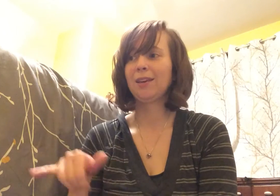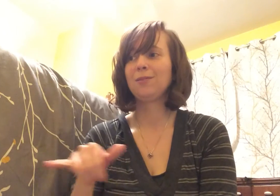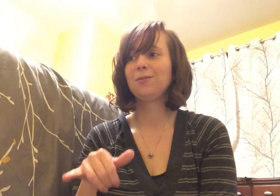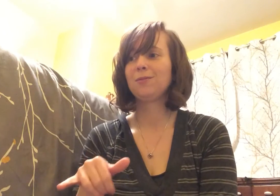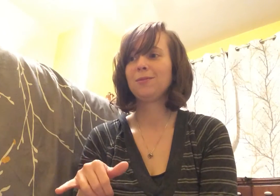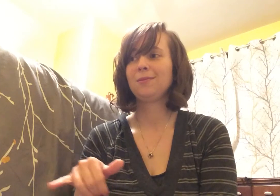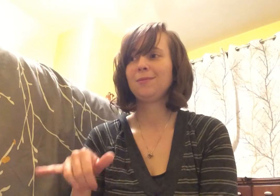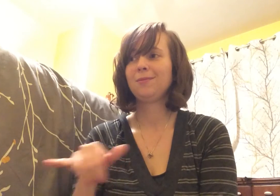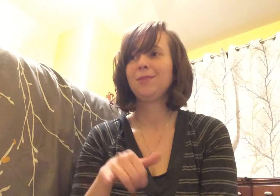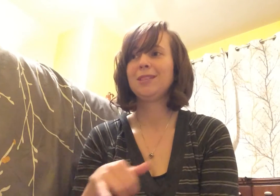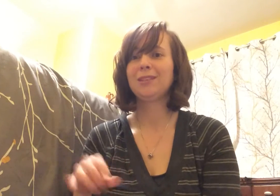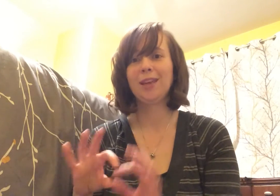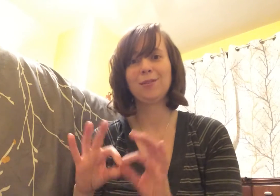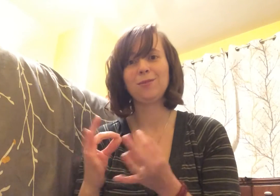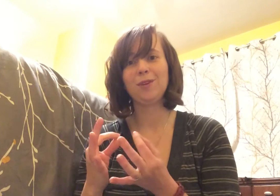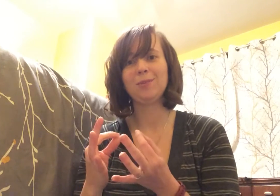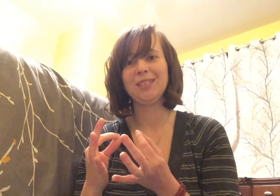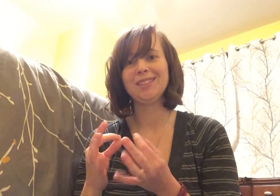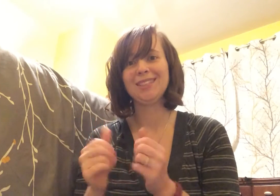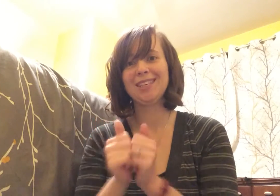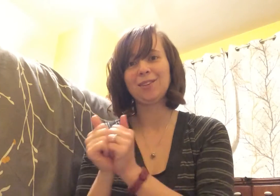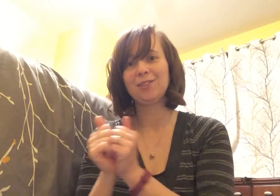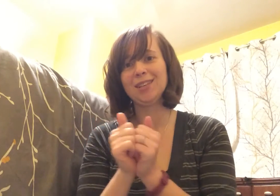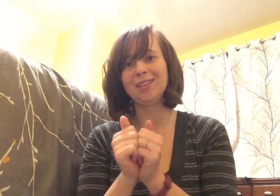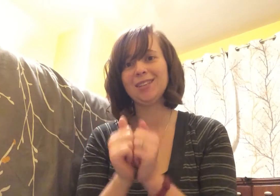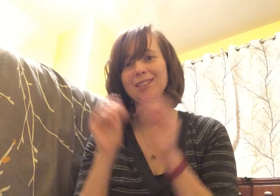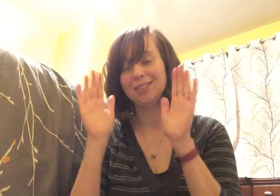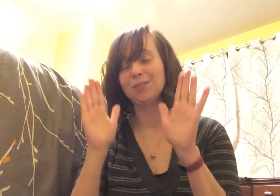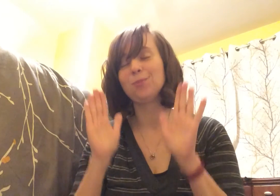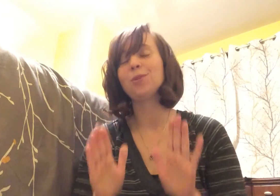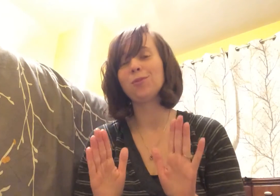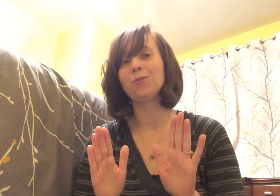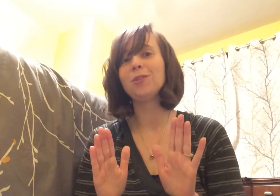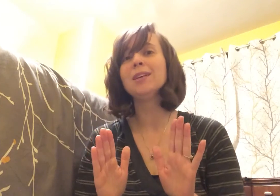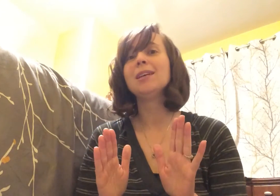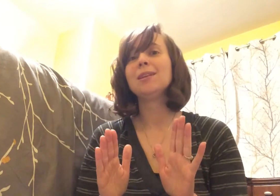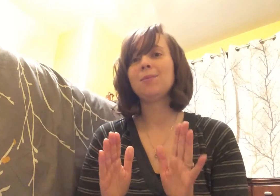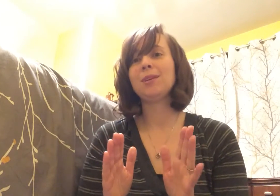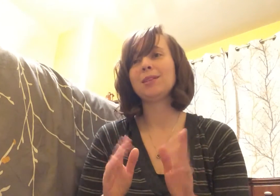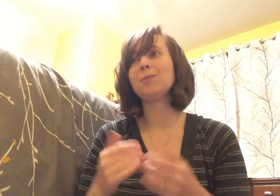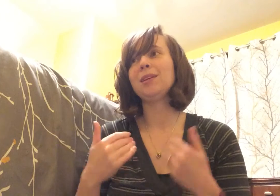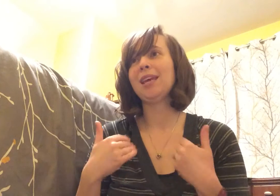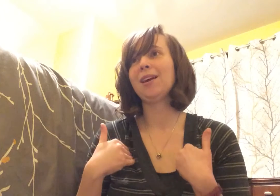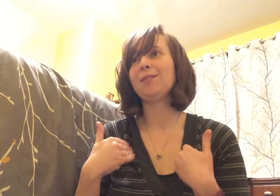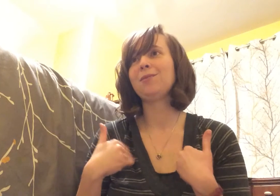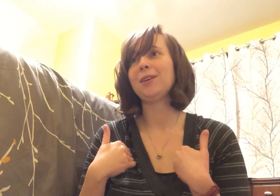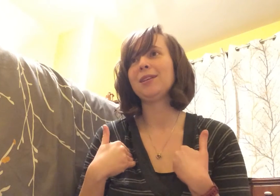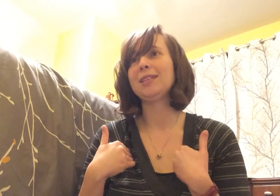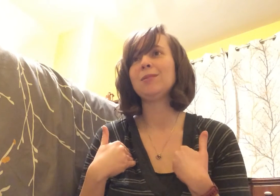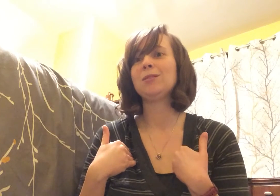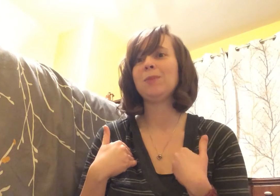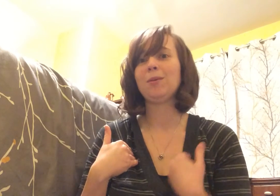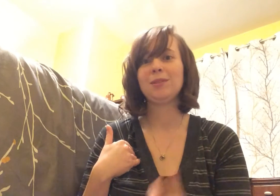have the family together, and that's still wonderful because we have times to be able